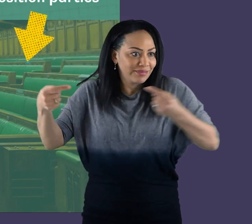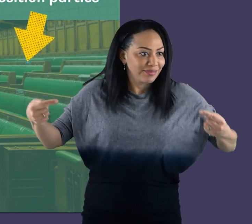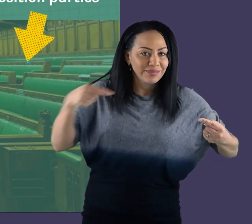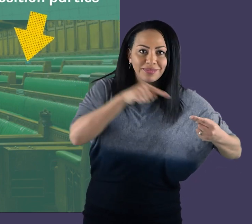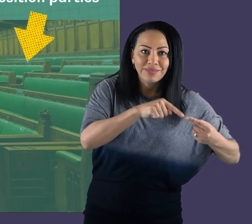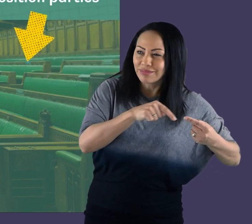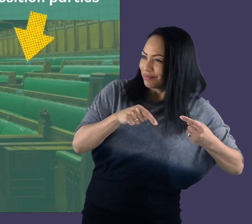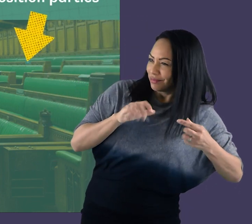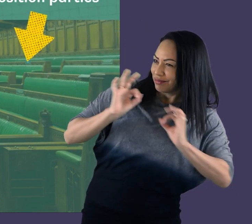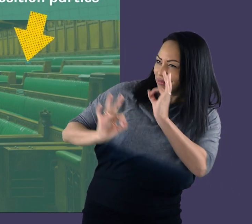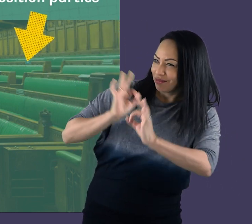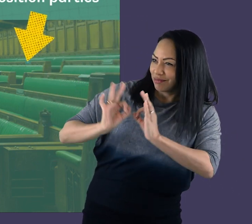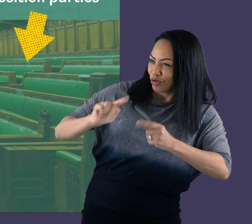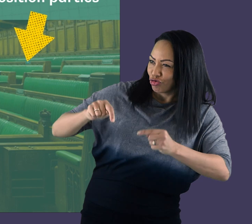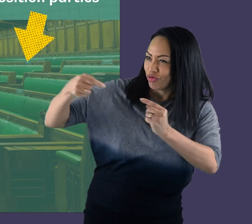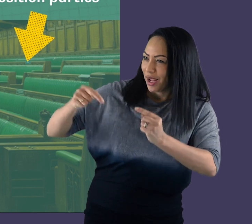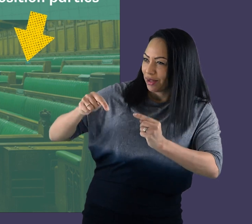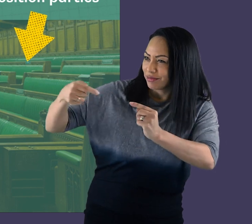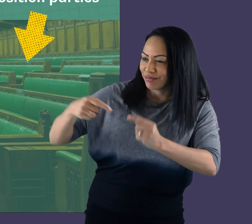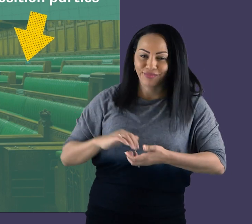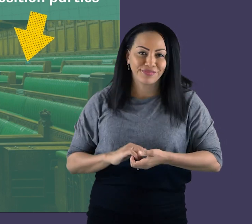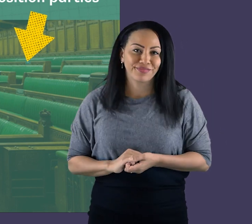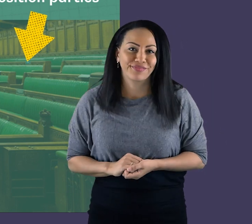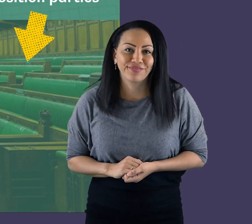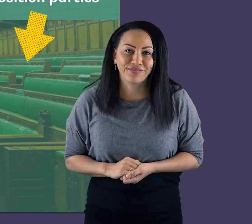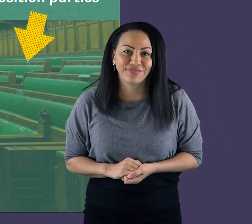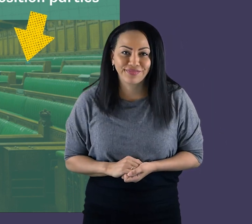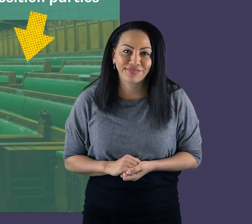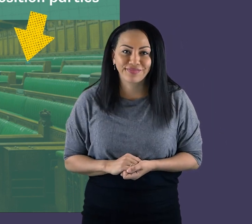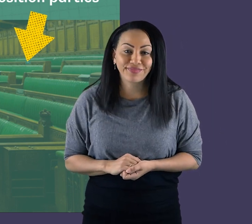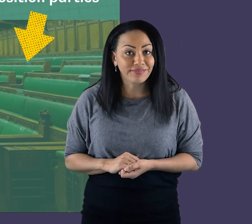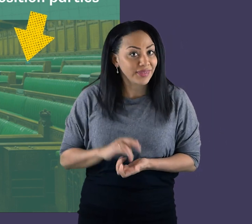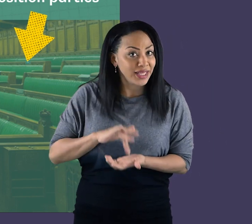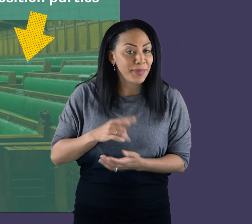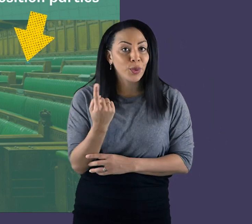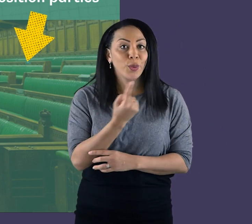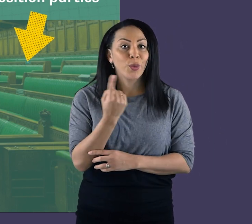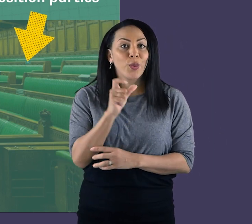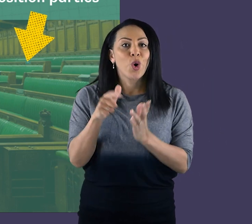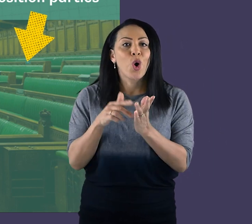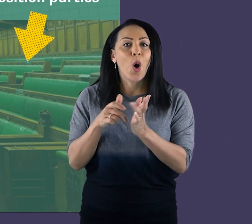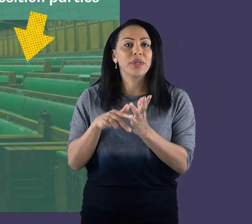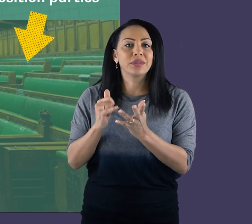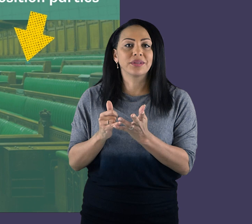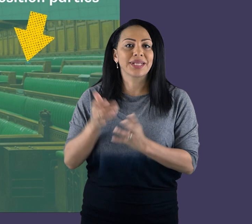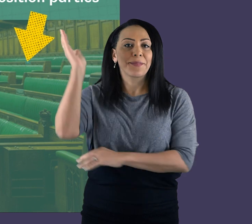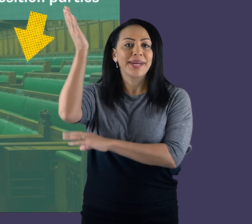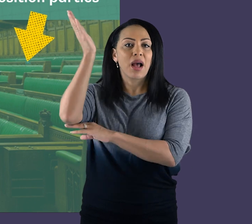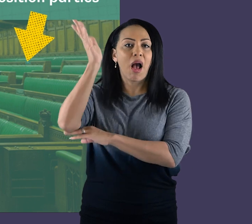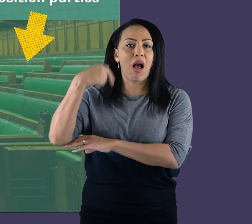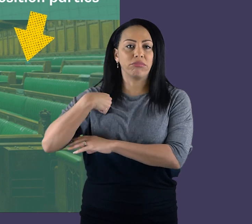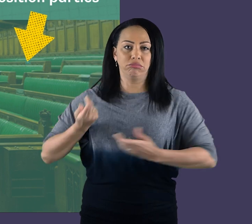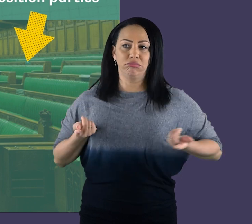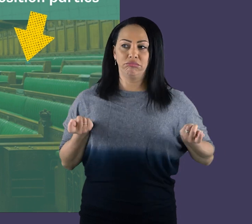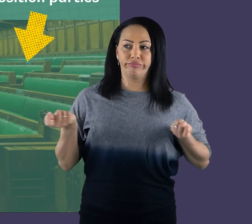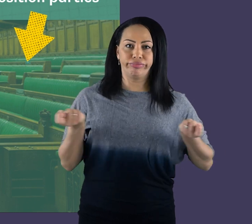opposition parties who check and challenge the work of the government. The Commons Speaker sits at the head of the room and keeps the House in order